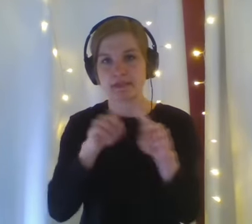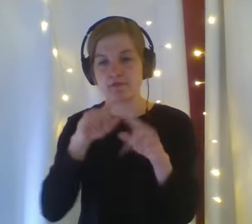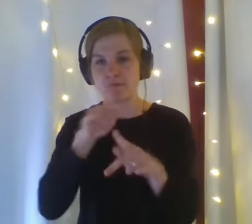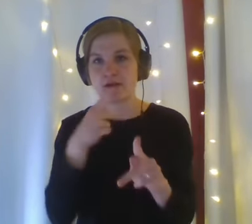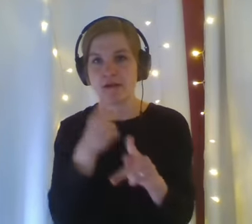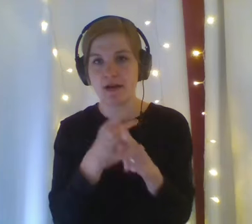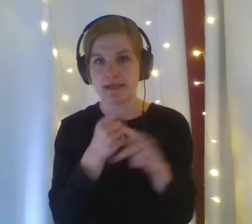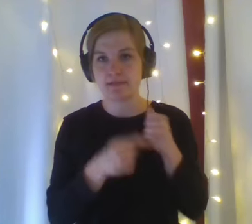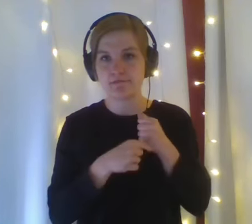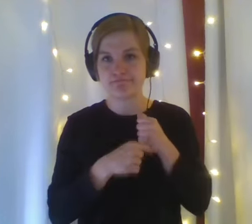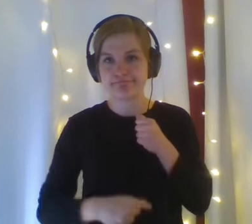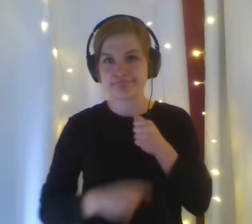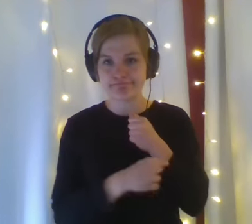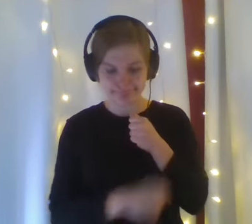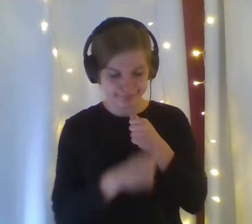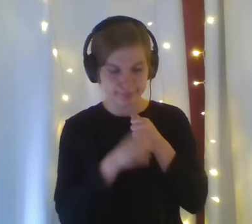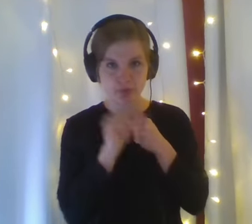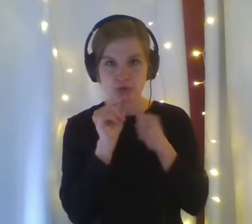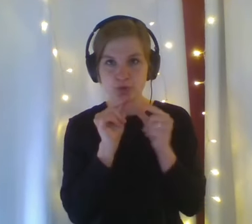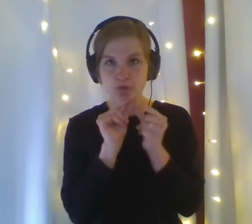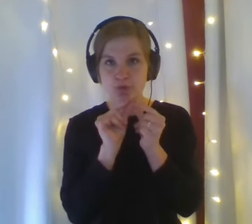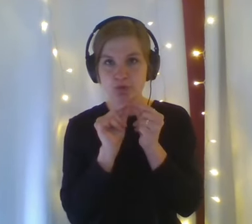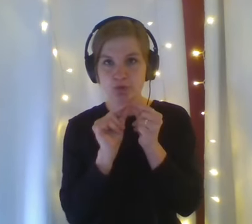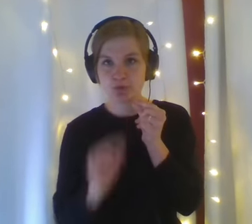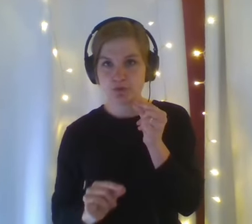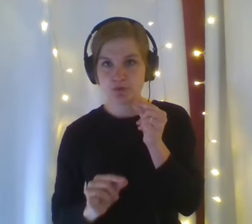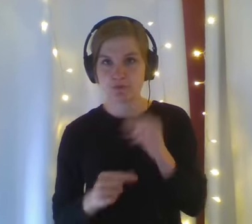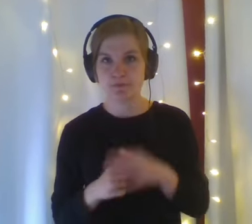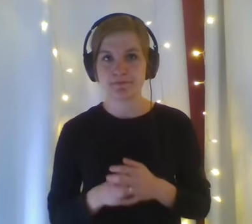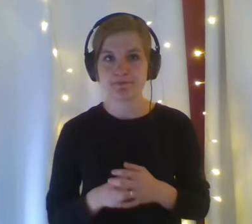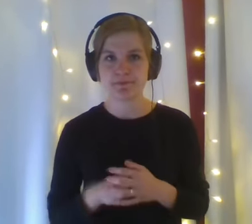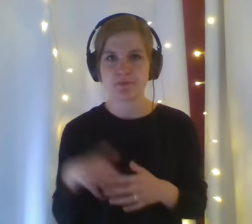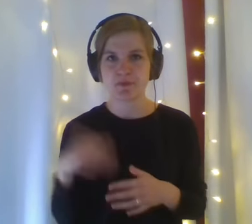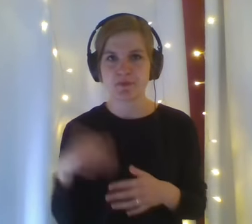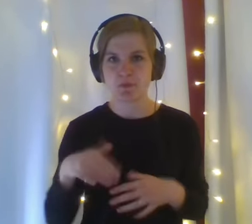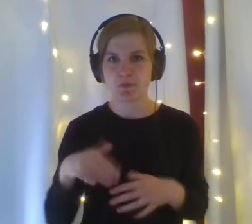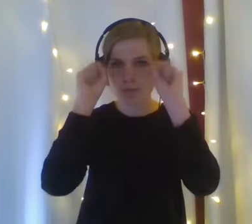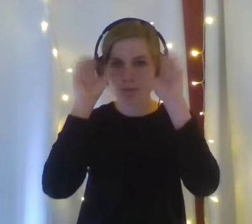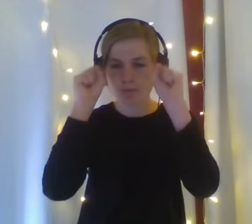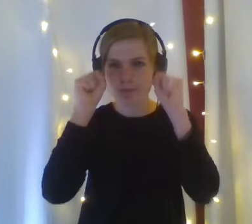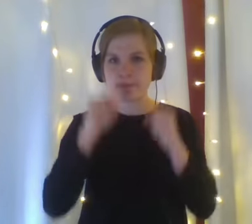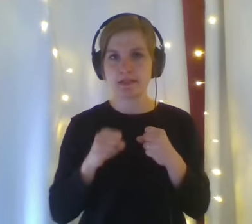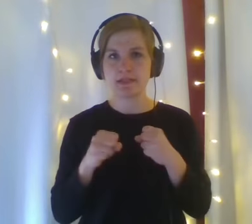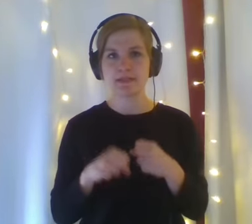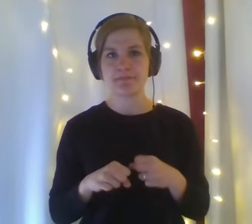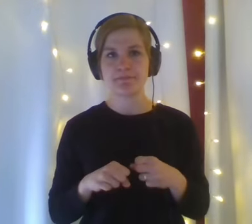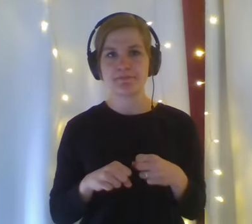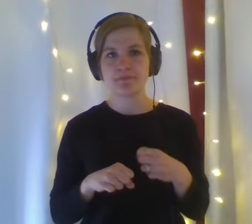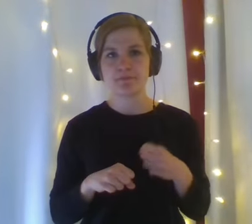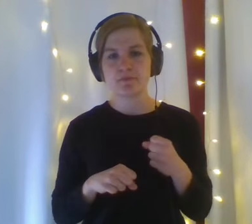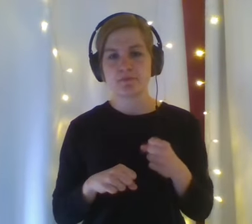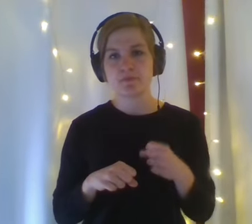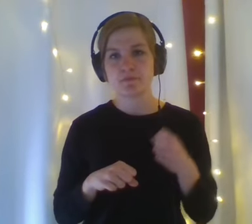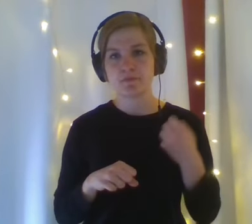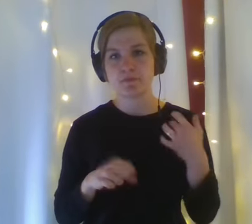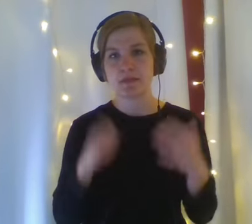blood from that region in your body back to your heart. It's really an incredible loop. Every day, your cardiovascular system, your heart,